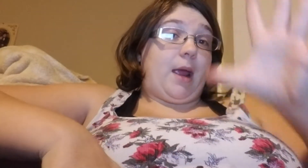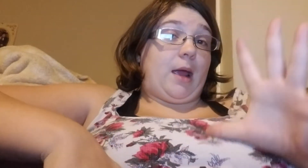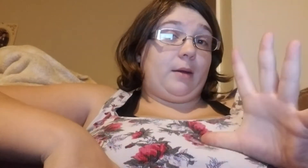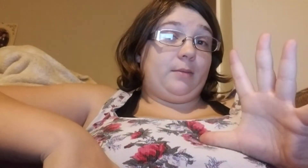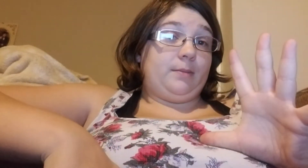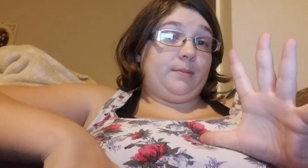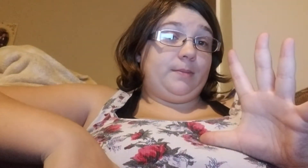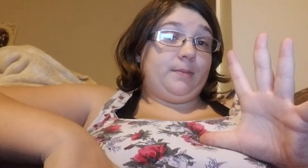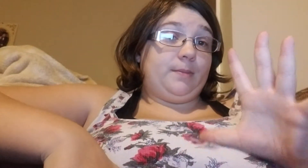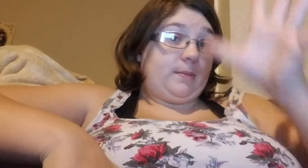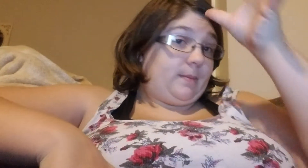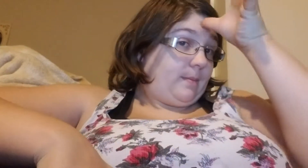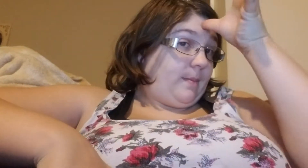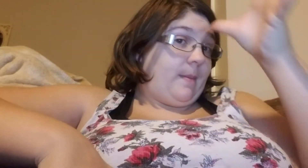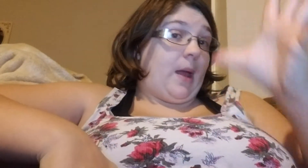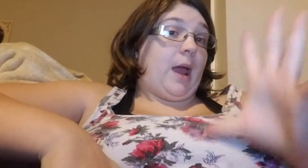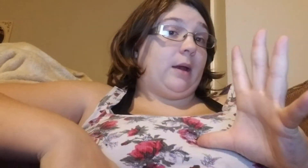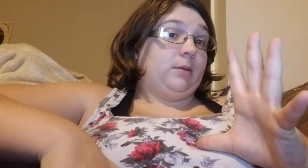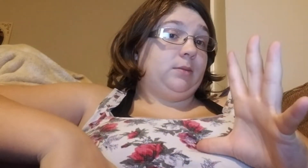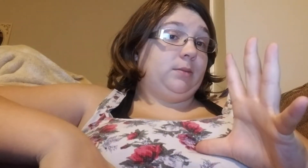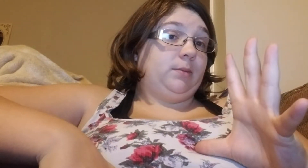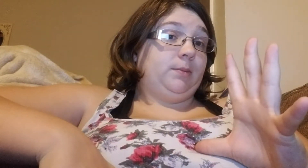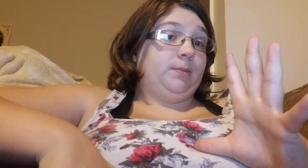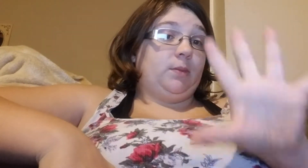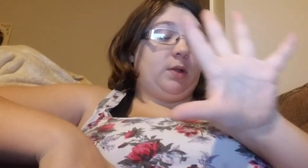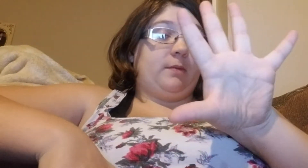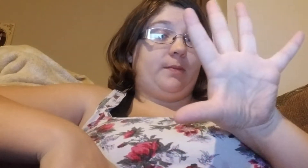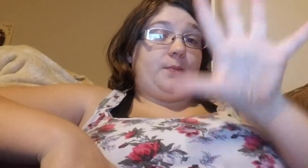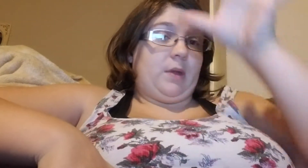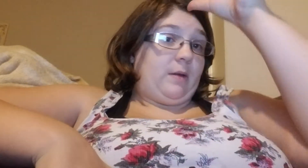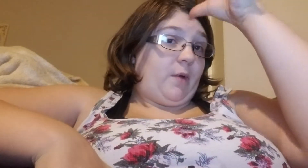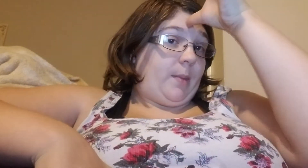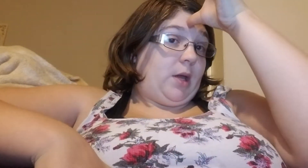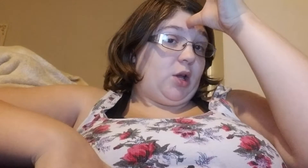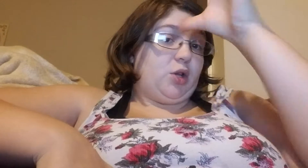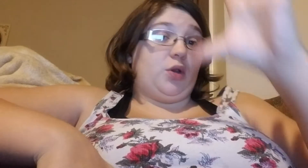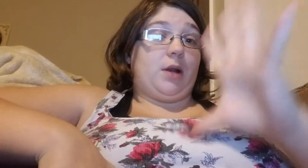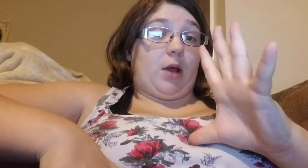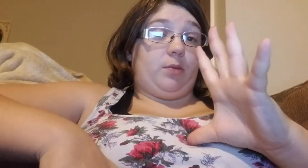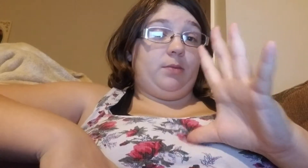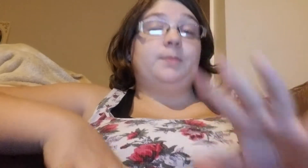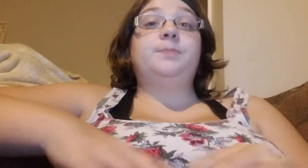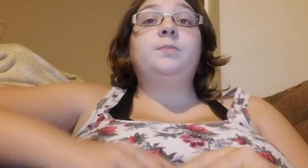Snowman. Man. From here to down.